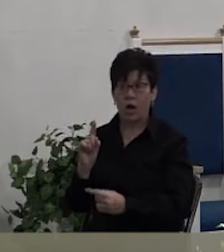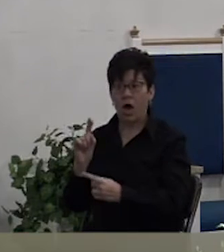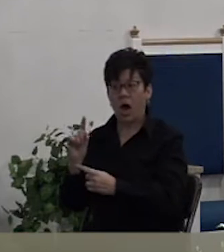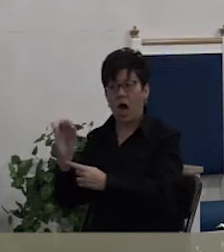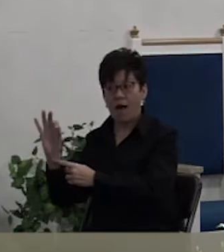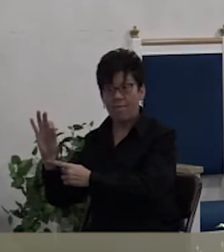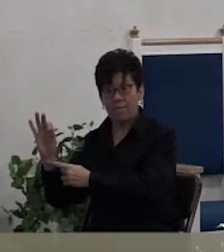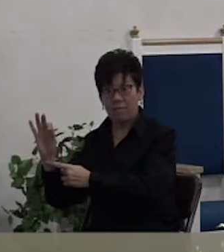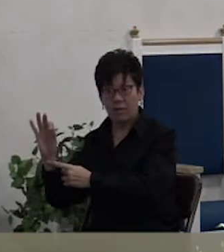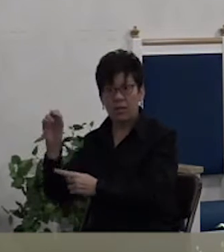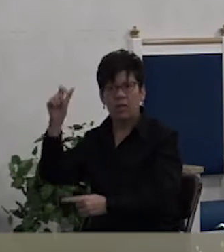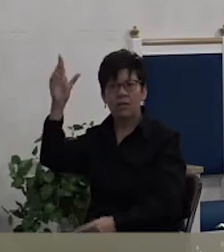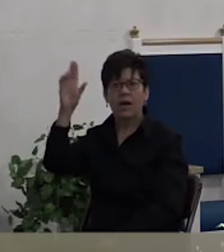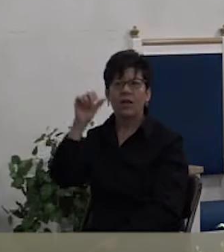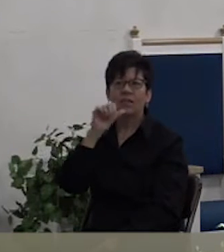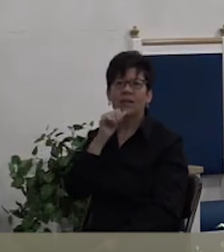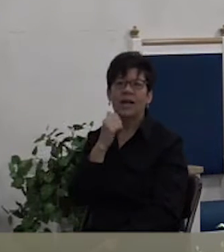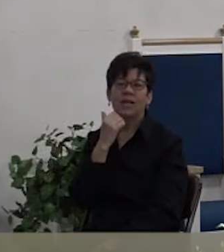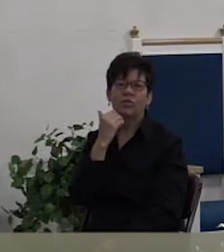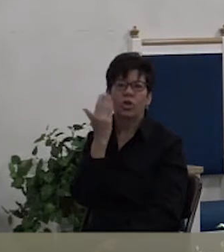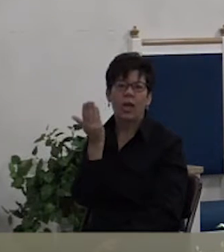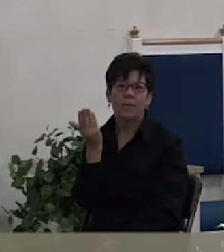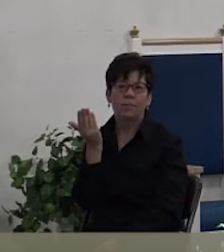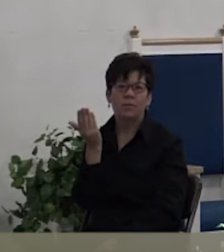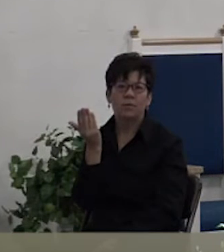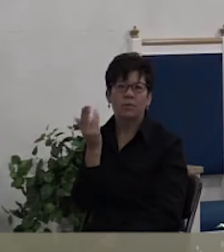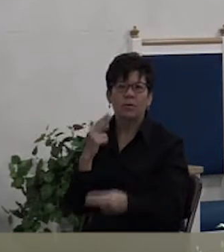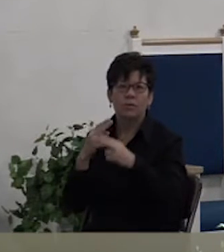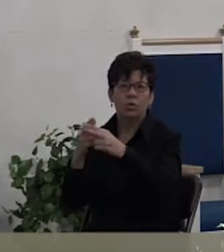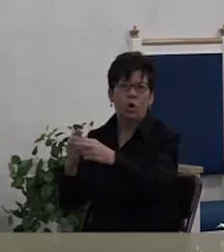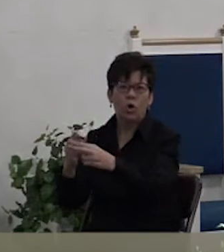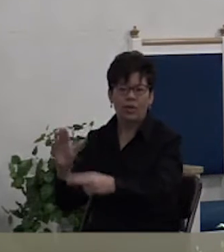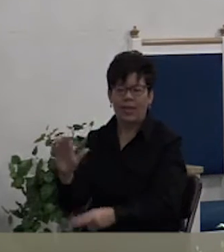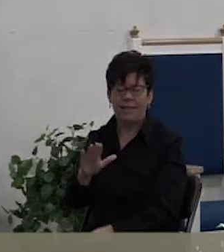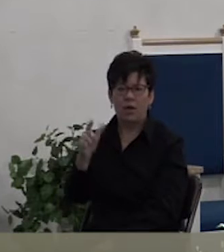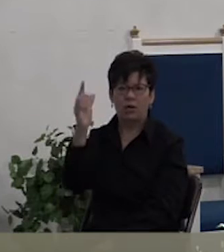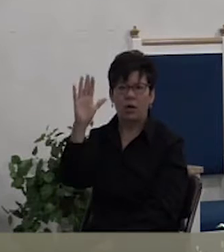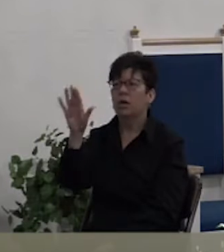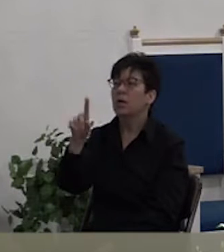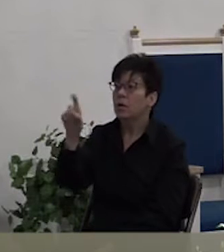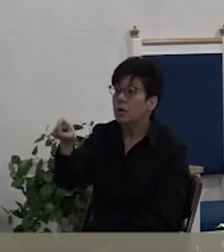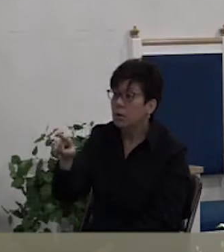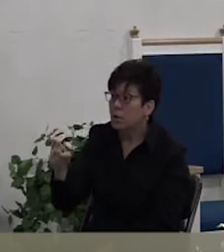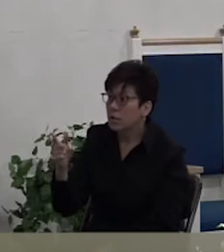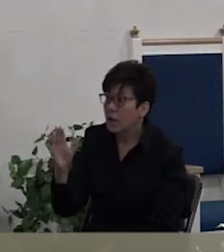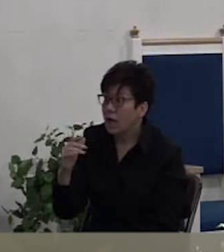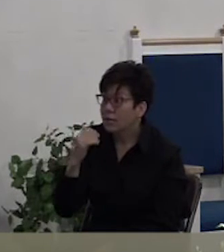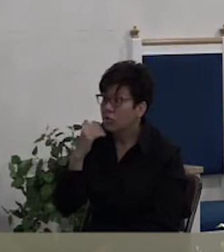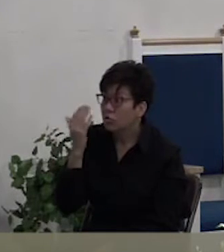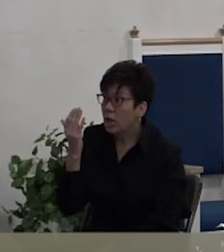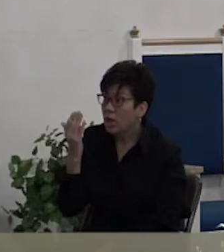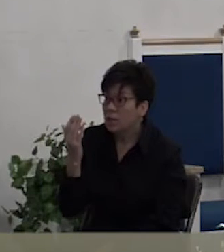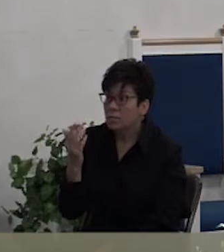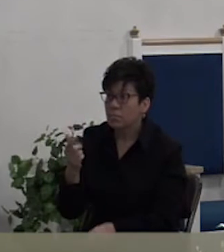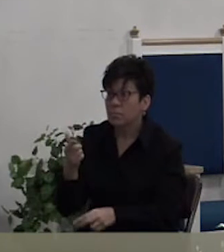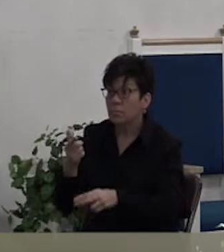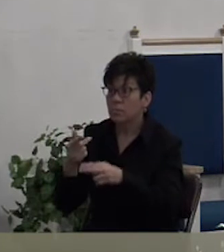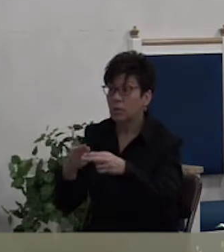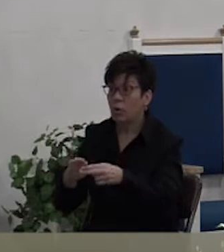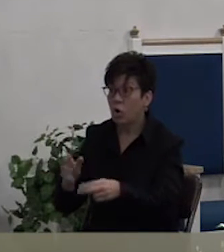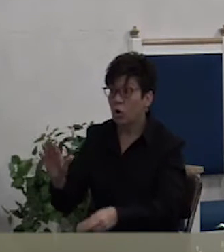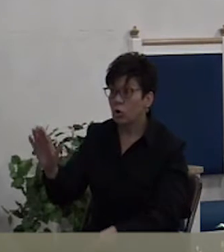Wherefore, God is not ashamed to be called their God. My question is, God ashamed to be called your